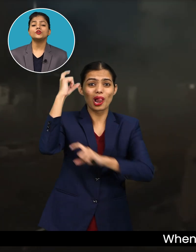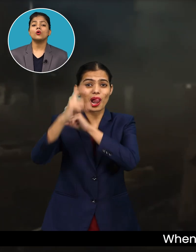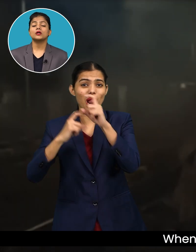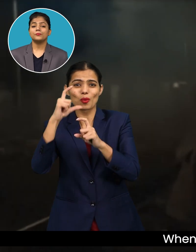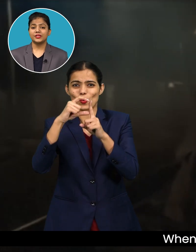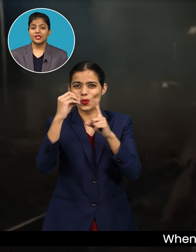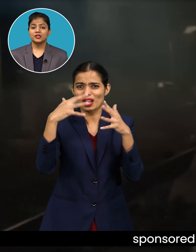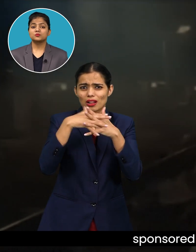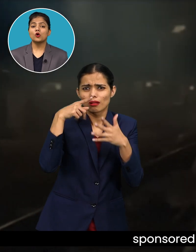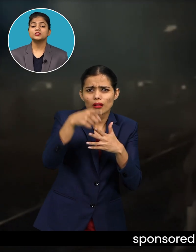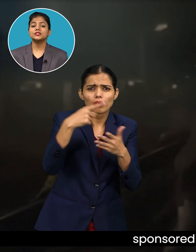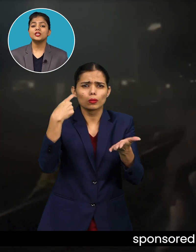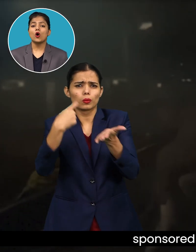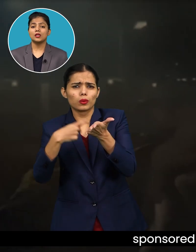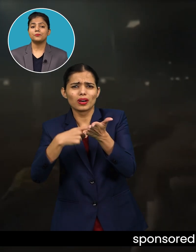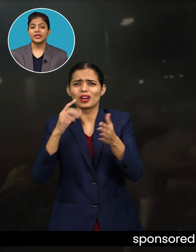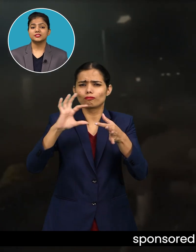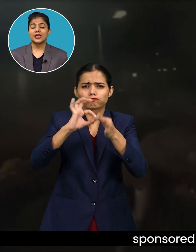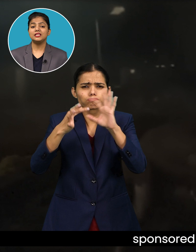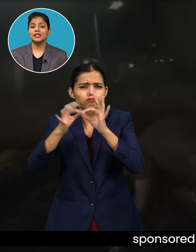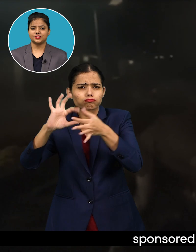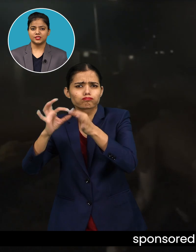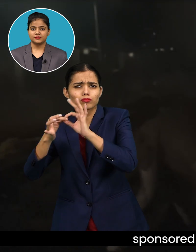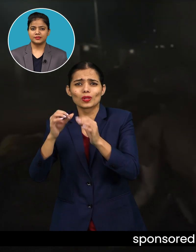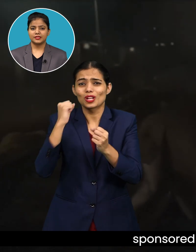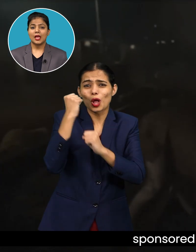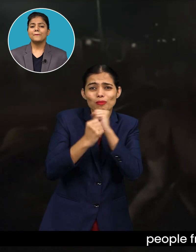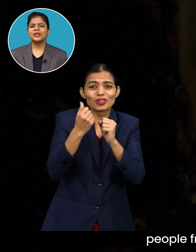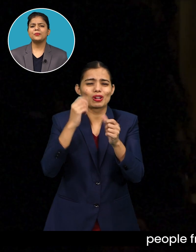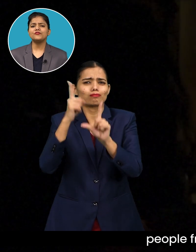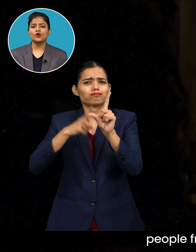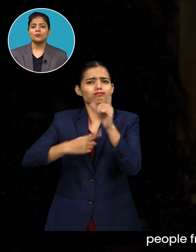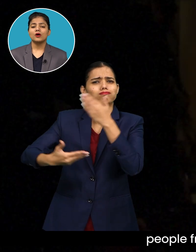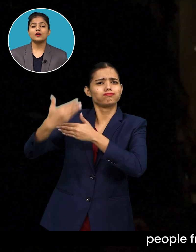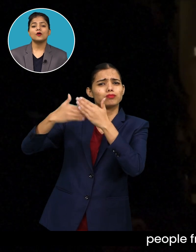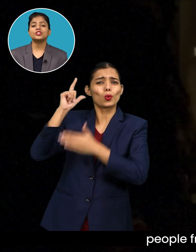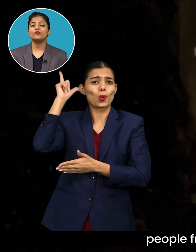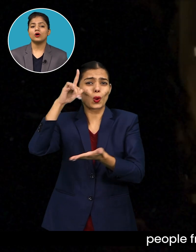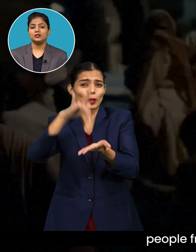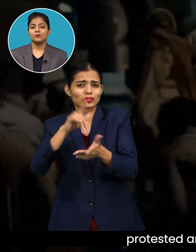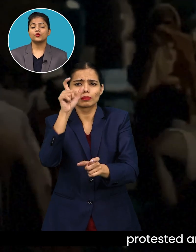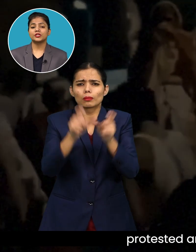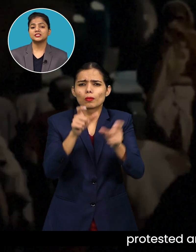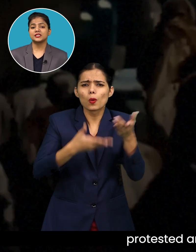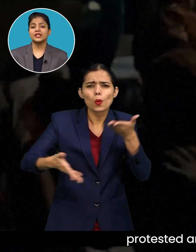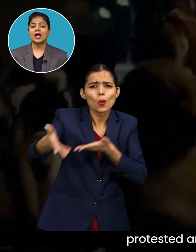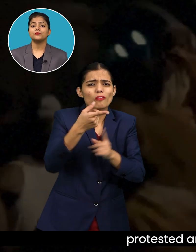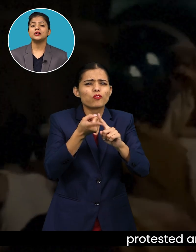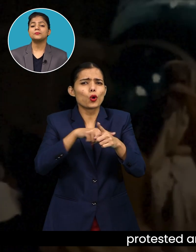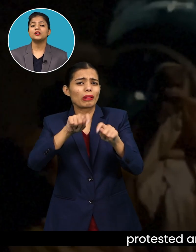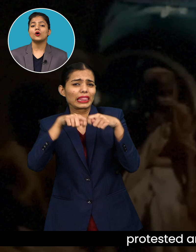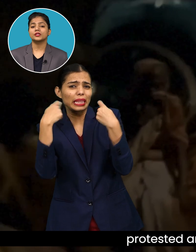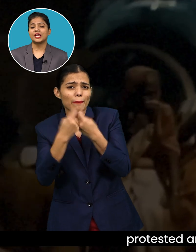When the Dow Company sponsored the Olympics in London, people from around the world protested,